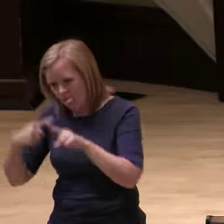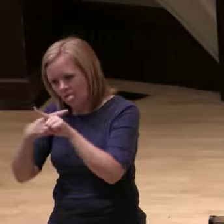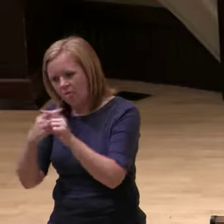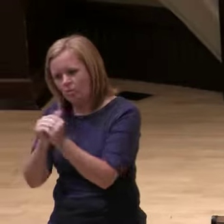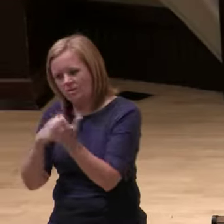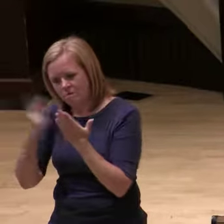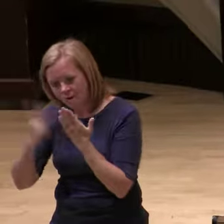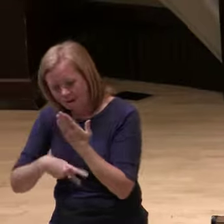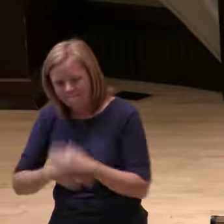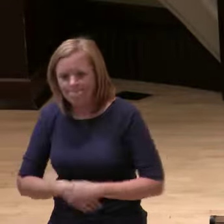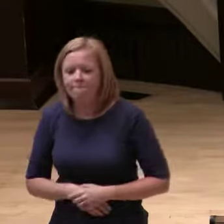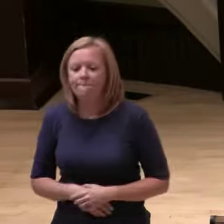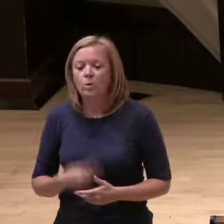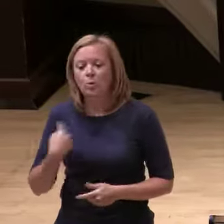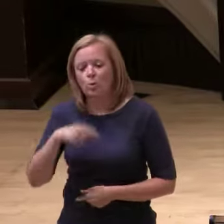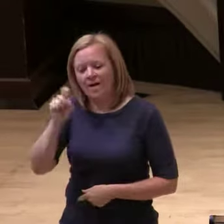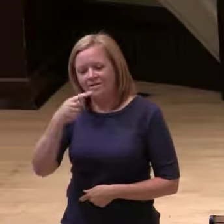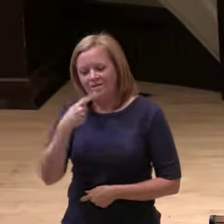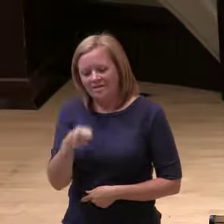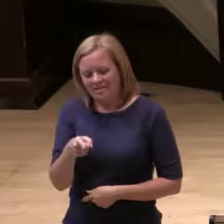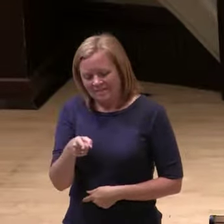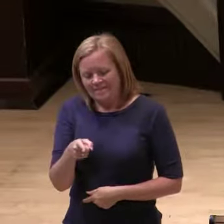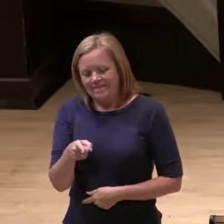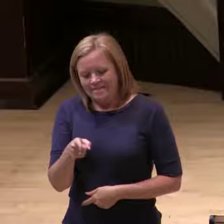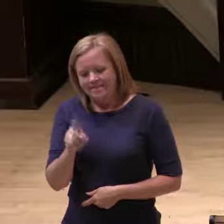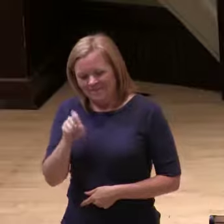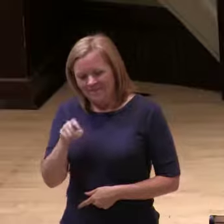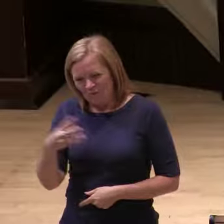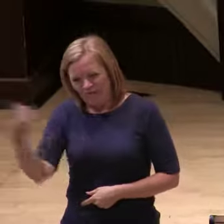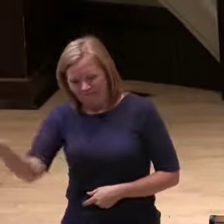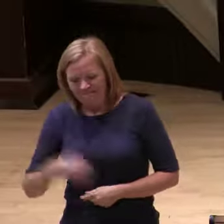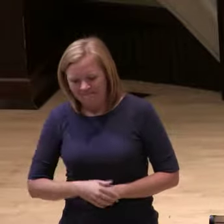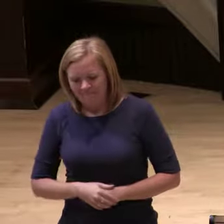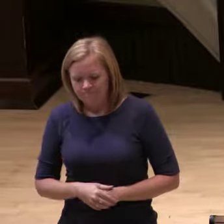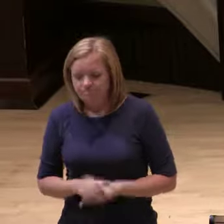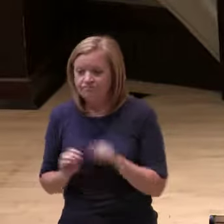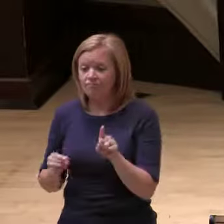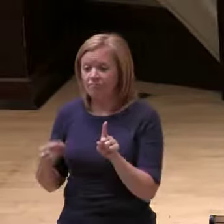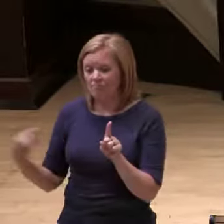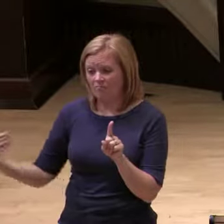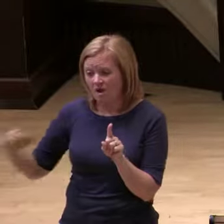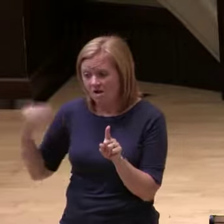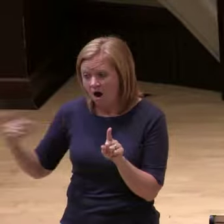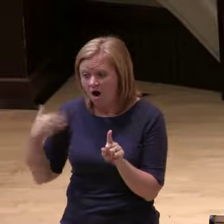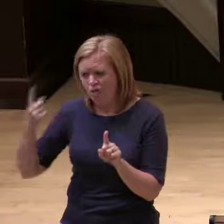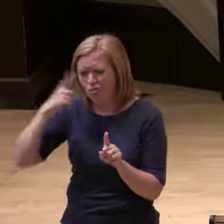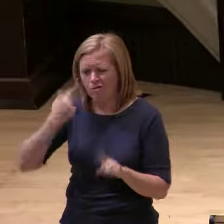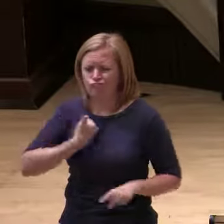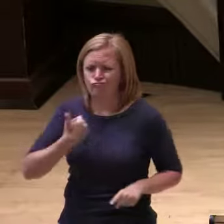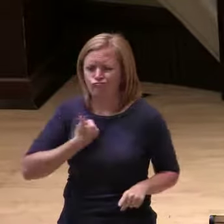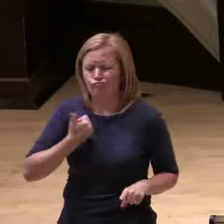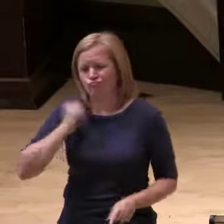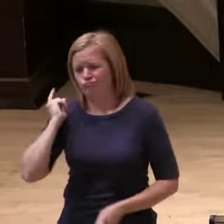the program, so we had to ask him to leave. He was young, and he thought he could do it his